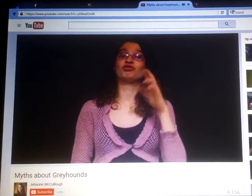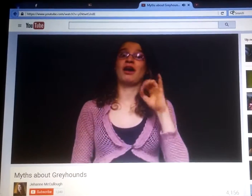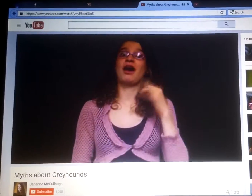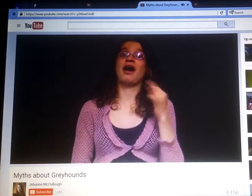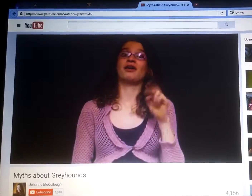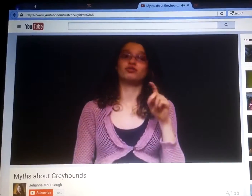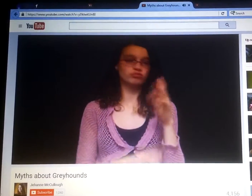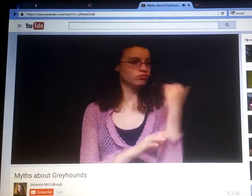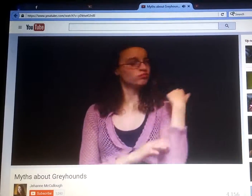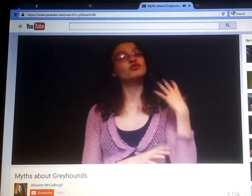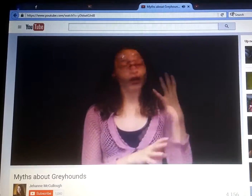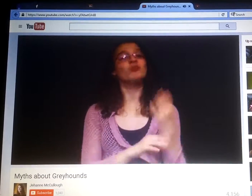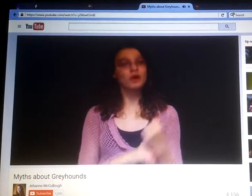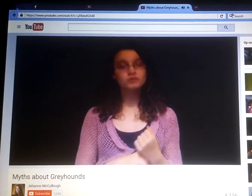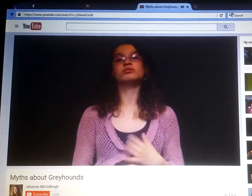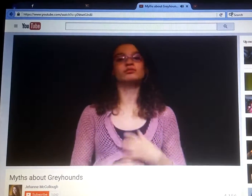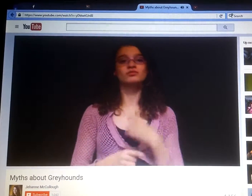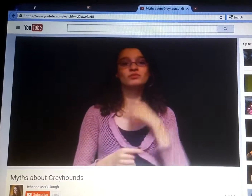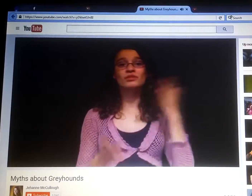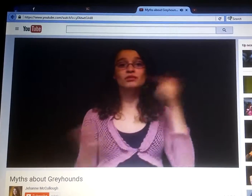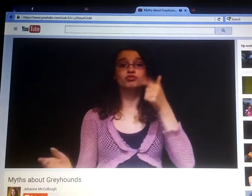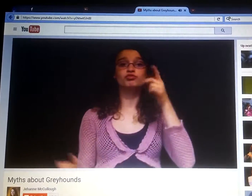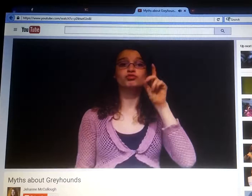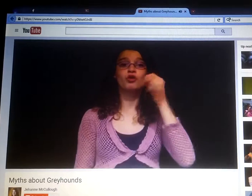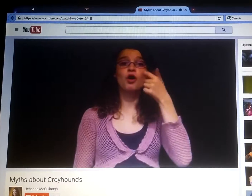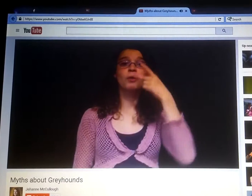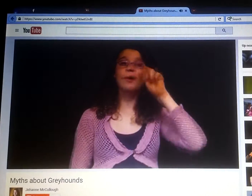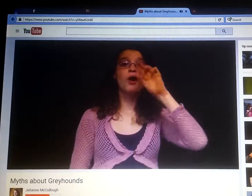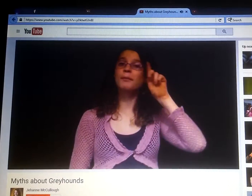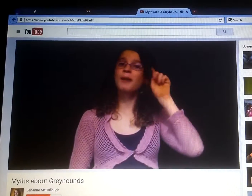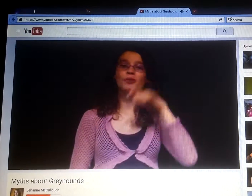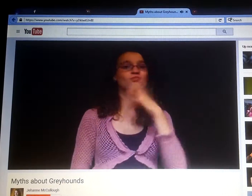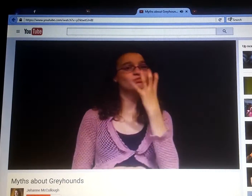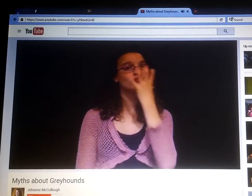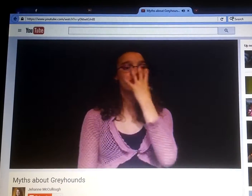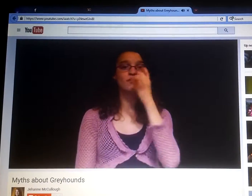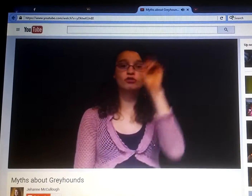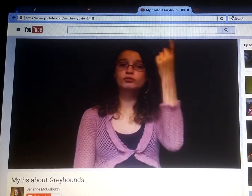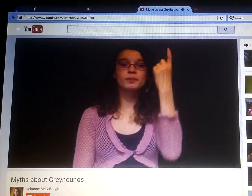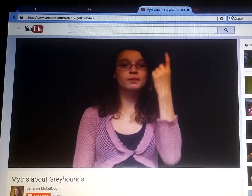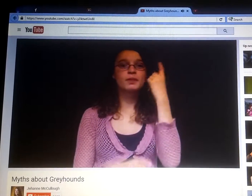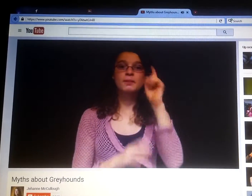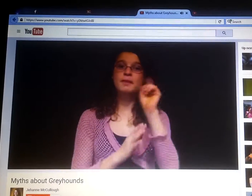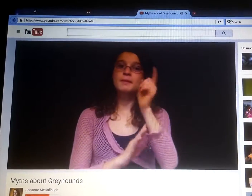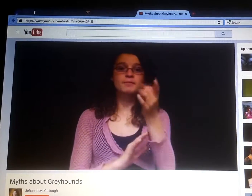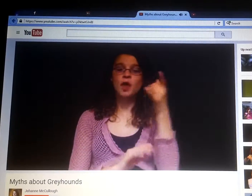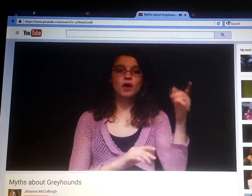the other dogs. And so back when I first got my dog, there rule that they had to